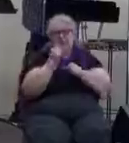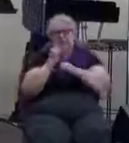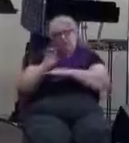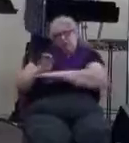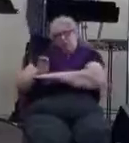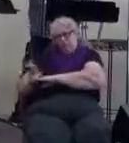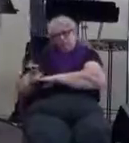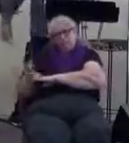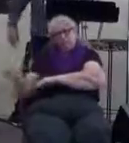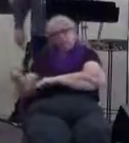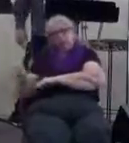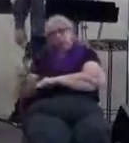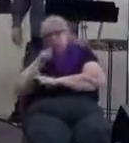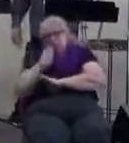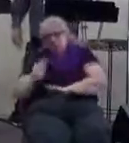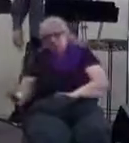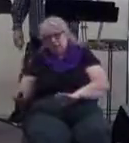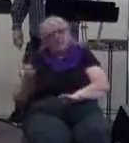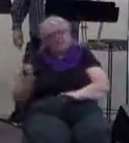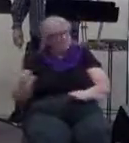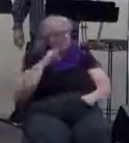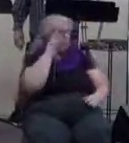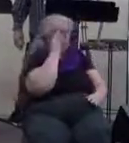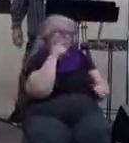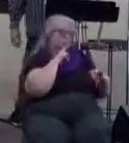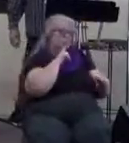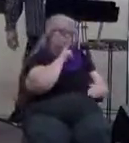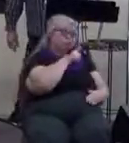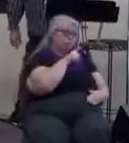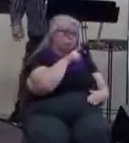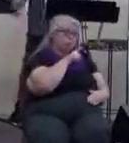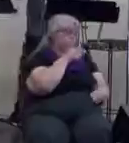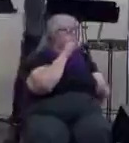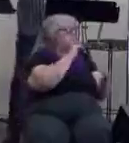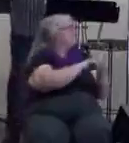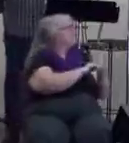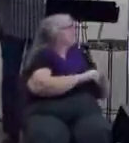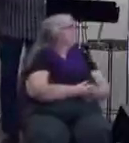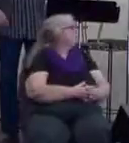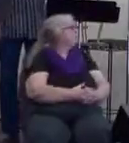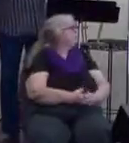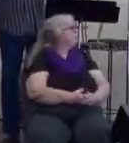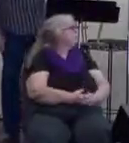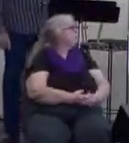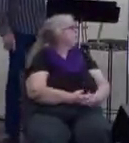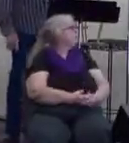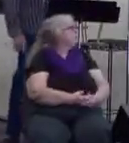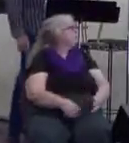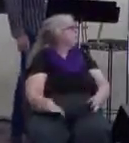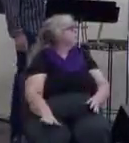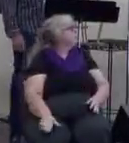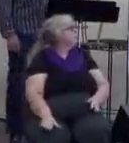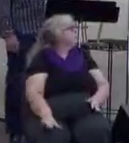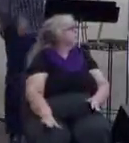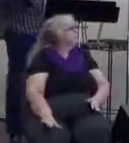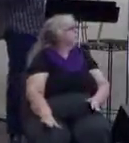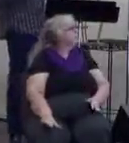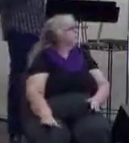John, and they preach the truth to them again. Verses 30, 33. Pat, you got them up there? I just love